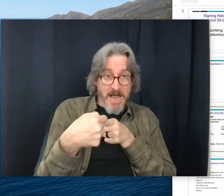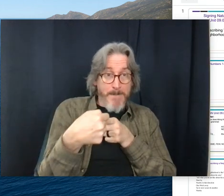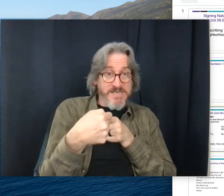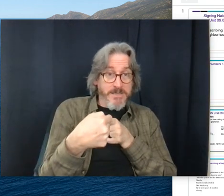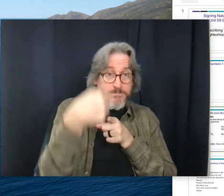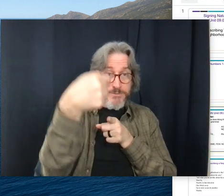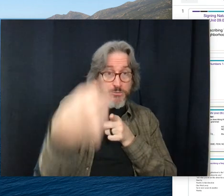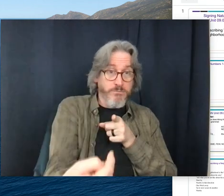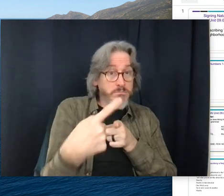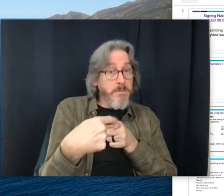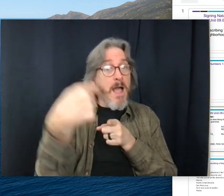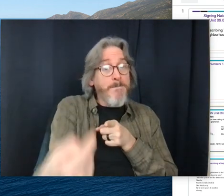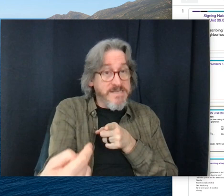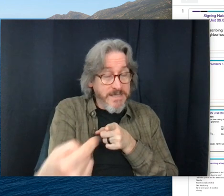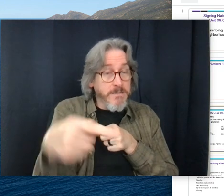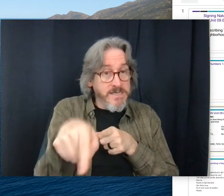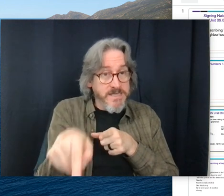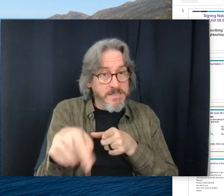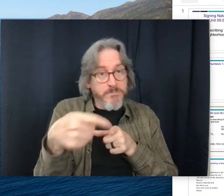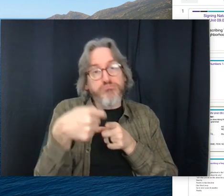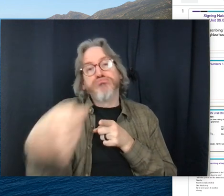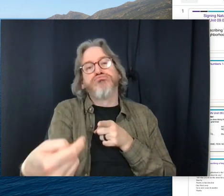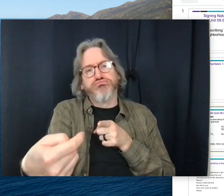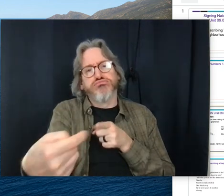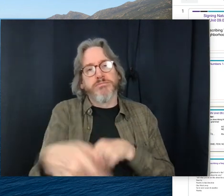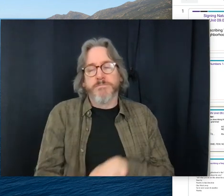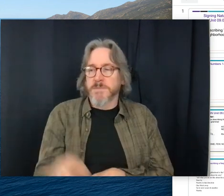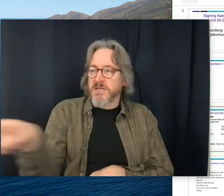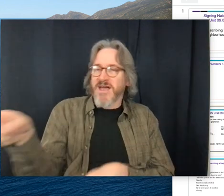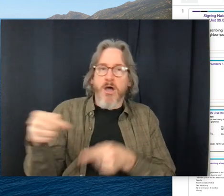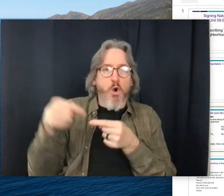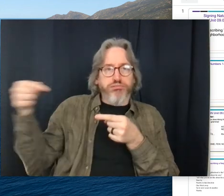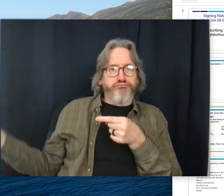it's like opposite. Opposite is this.